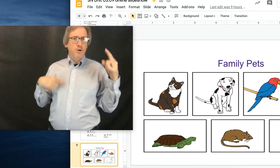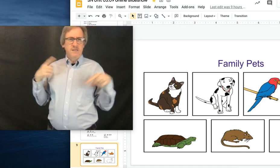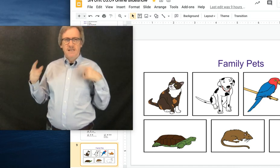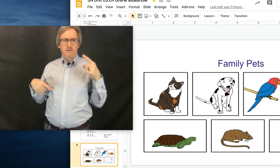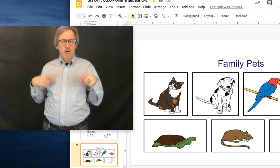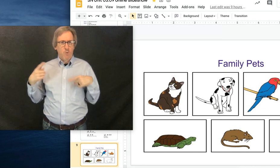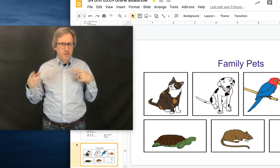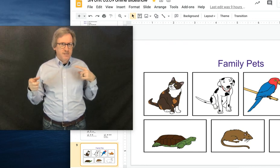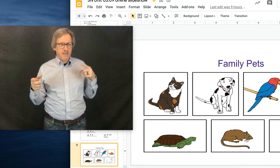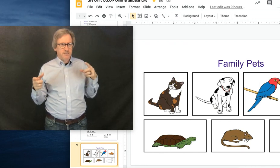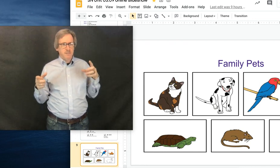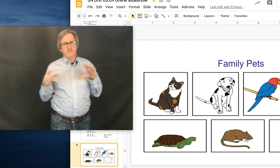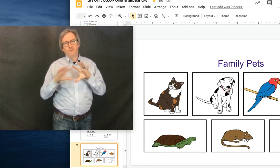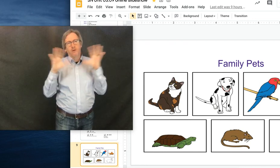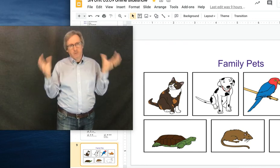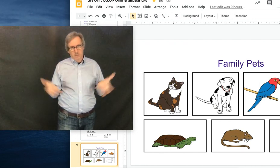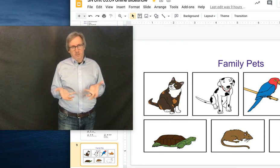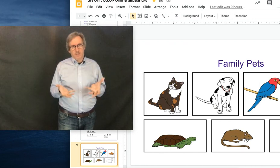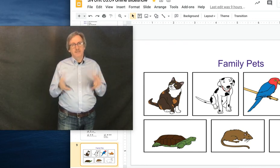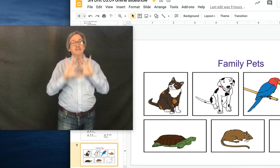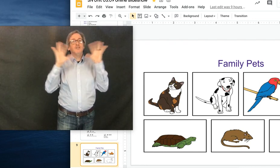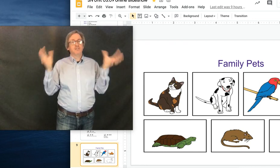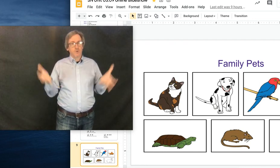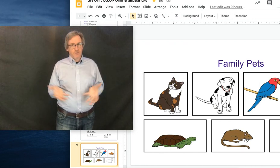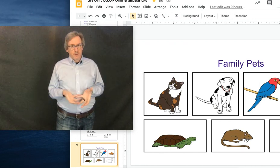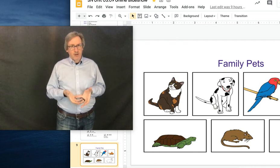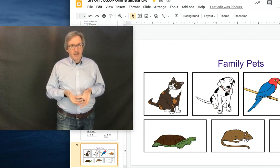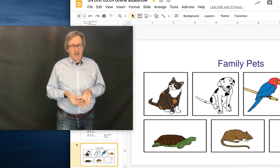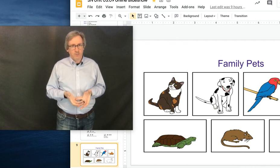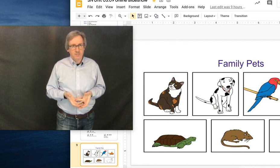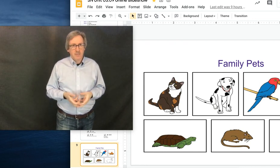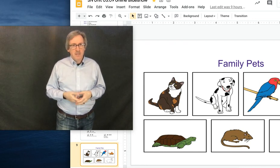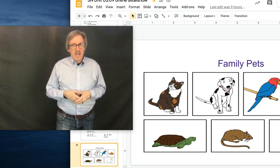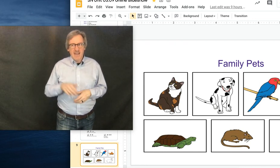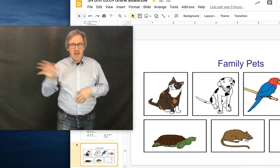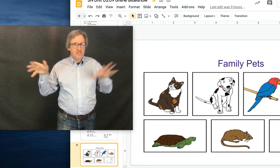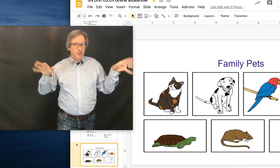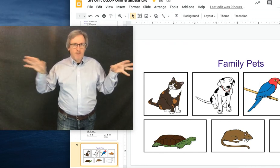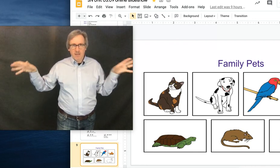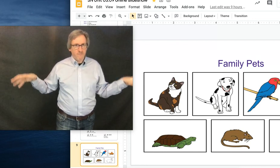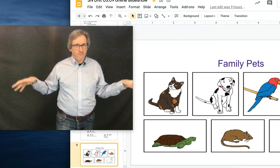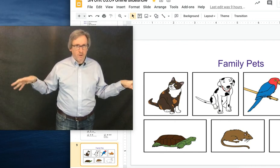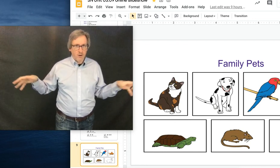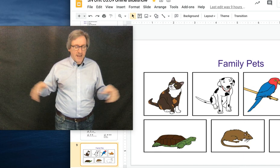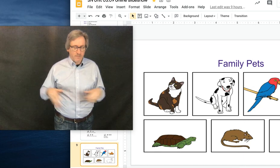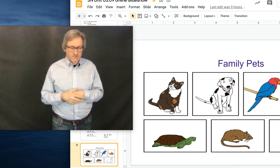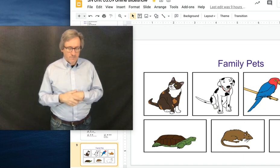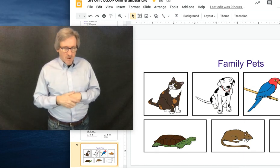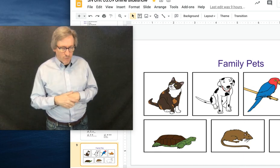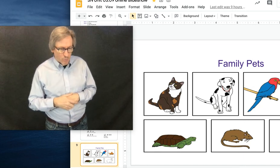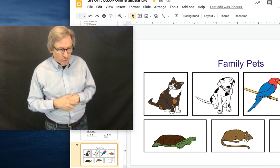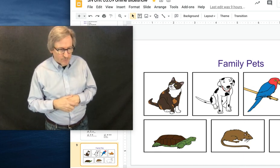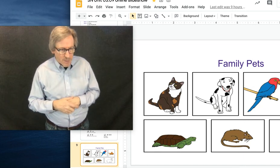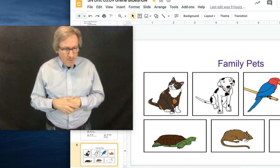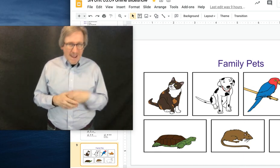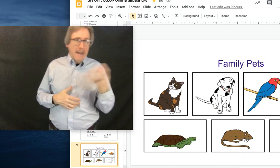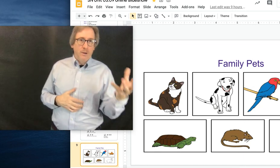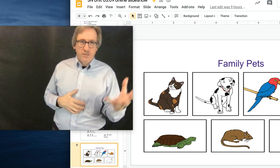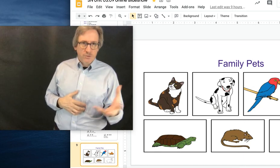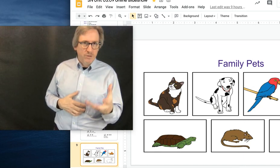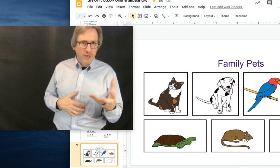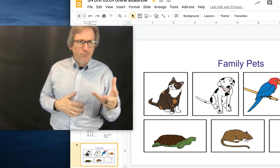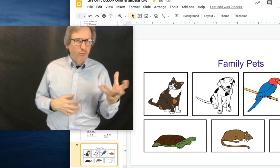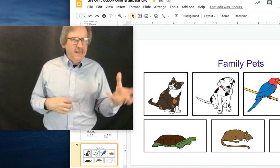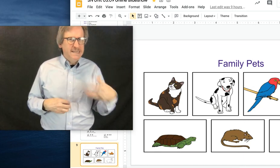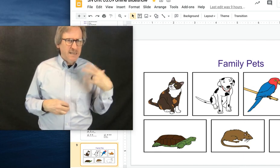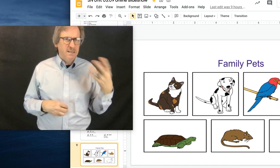you'll notice that there are more signs for indigenous North American animals and not so many for animals from around the world. Panda was